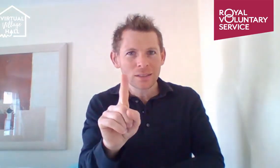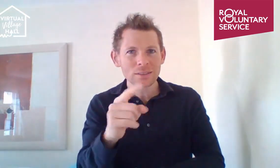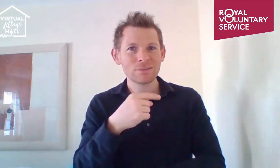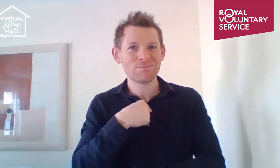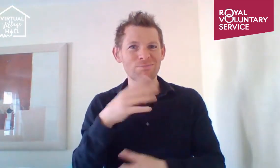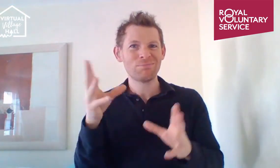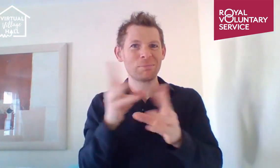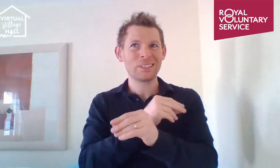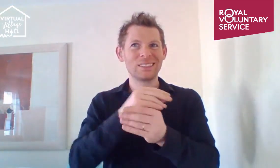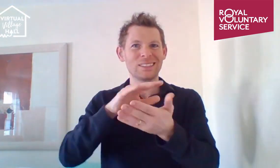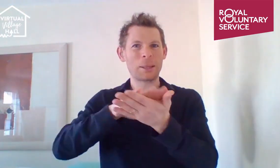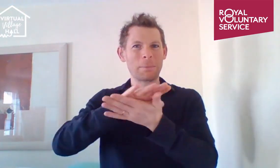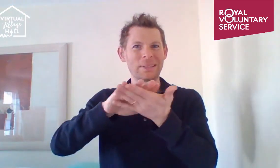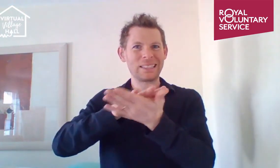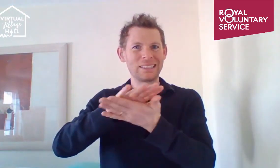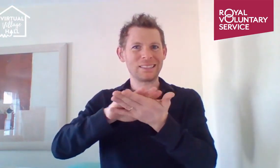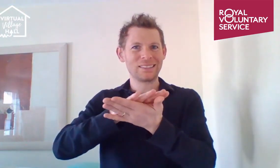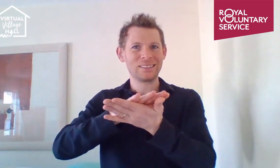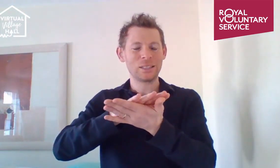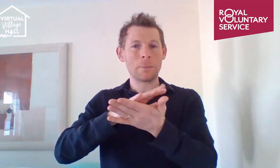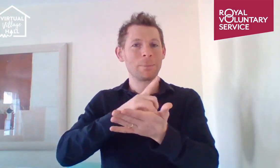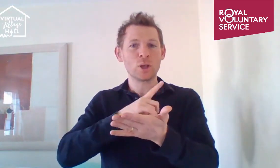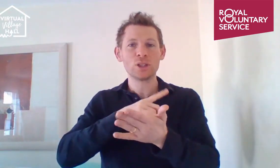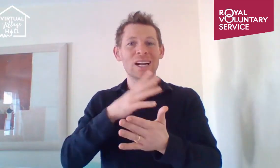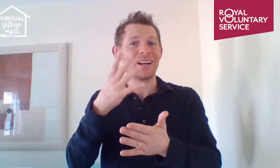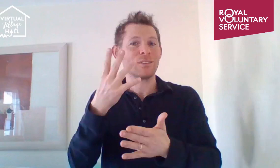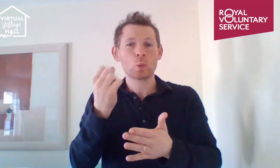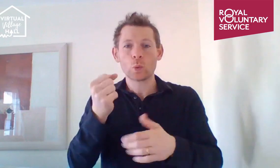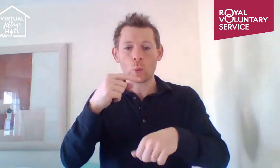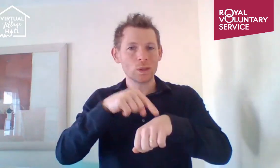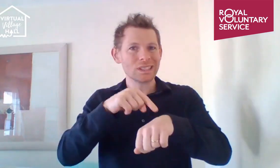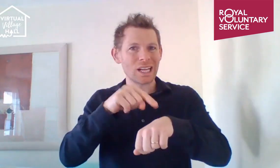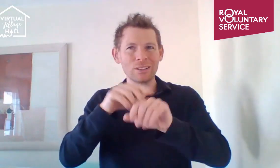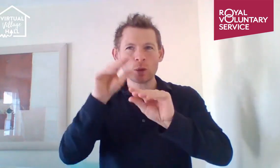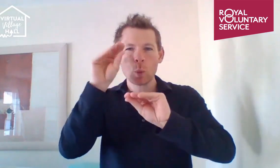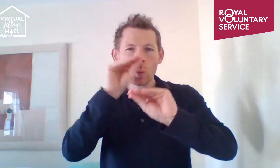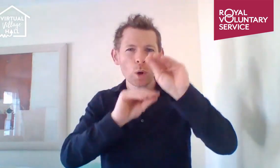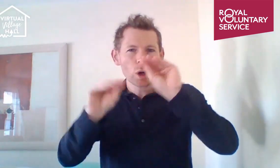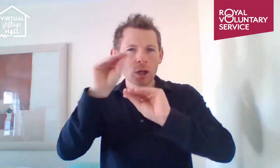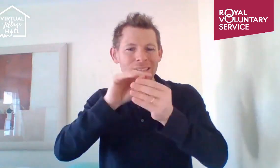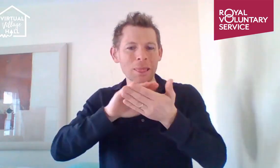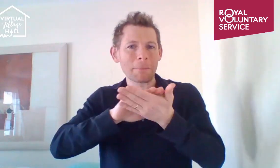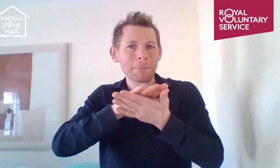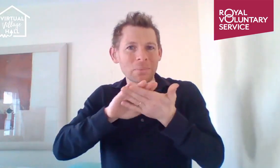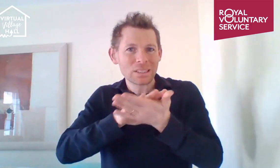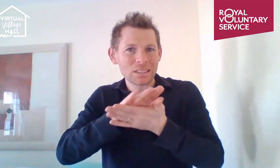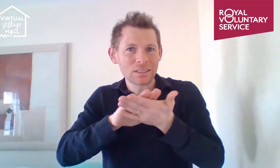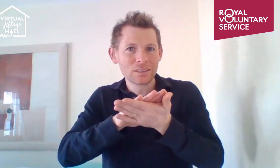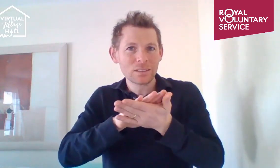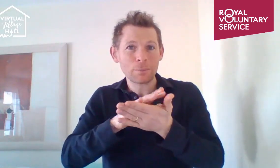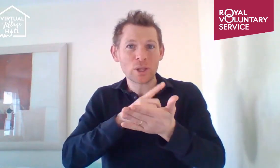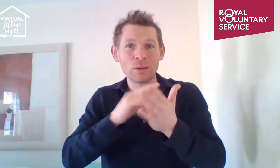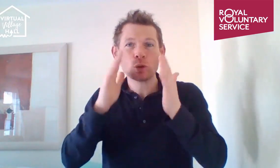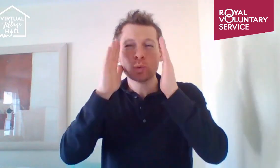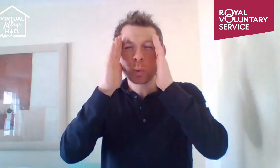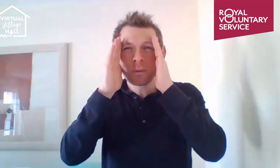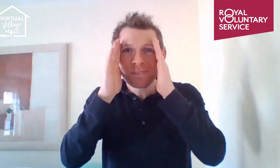concentrate. For me, I missed the meaning because actually what was happening, I had no time to work out the meaning. I was